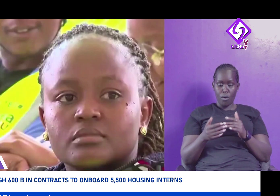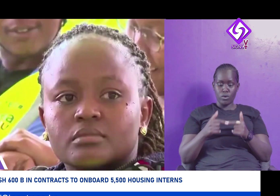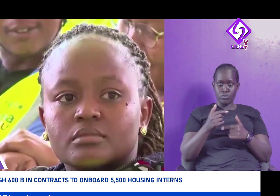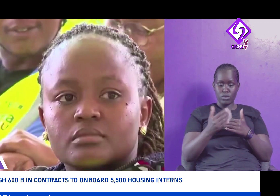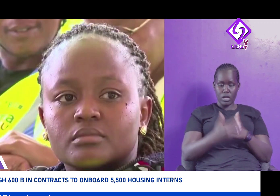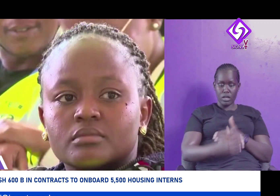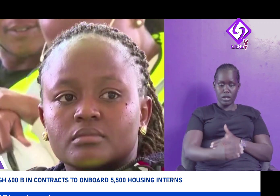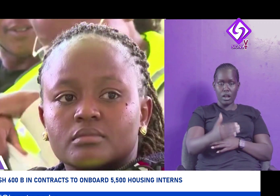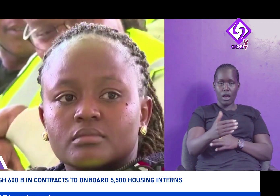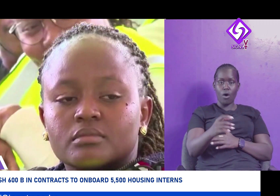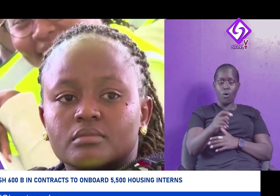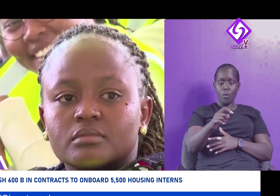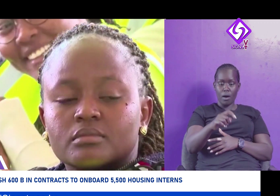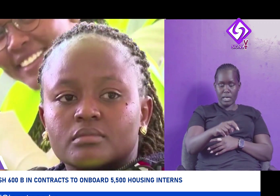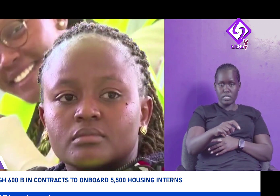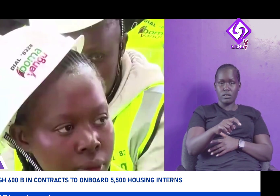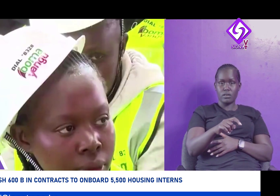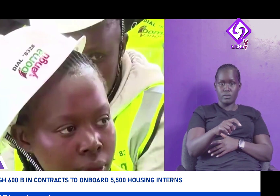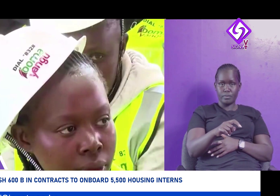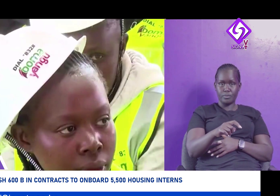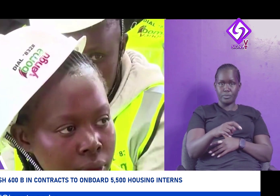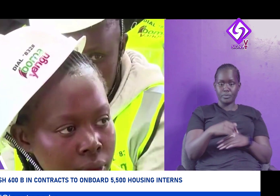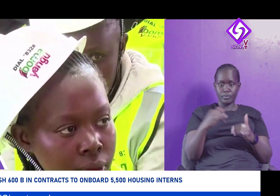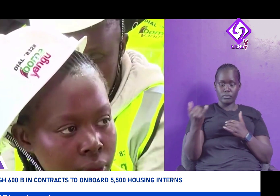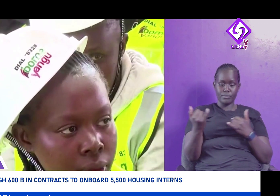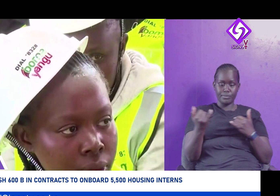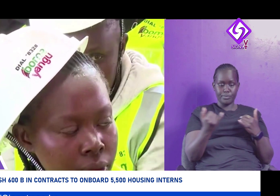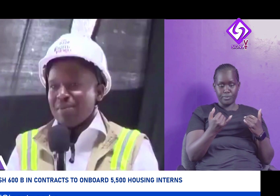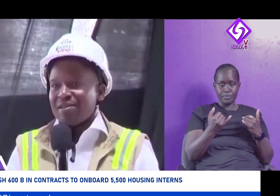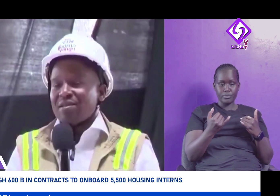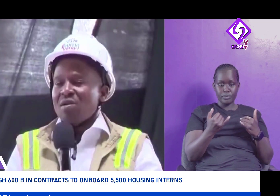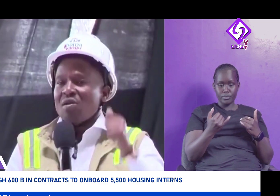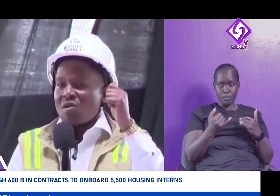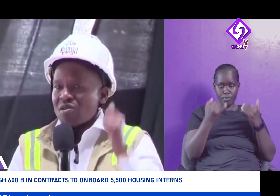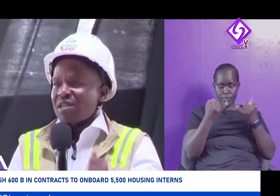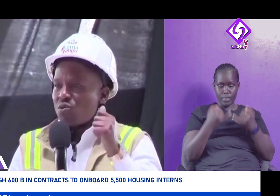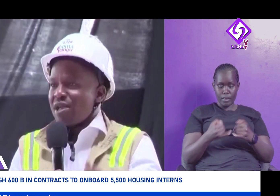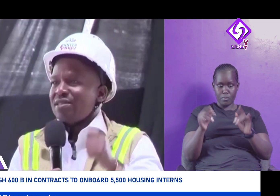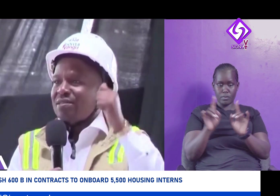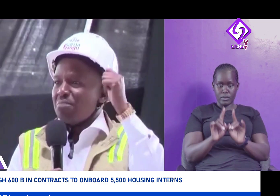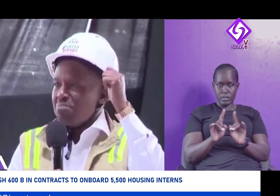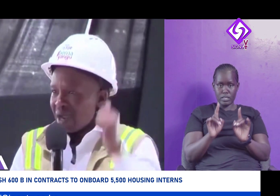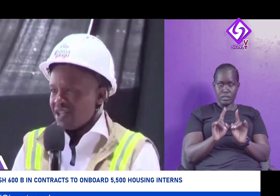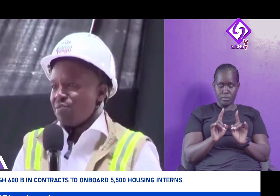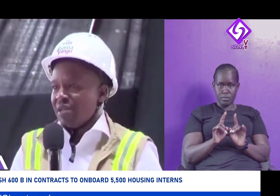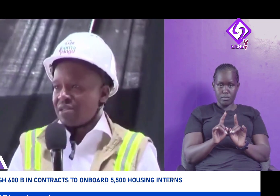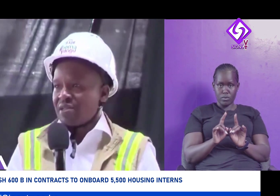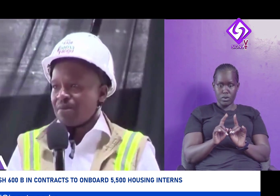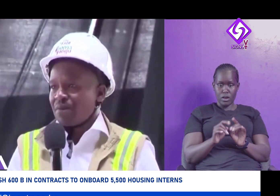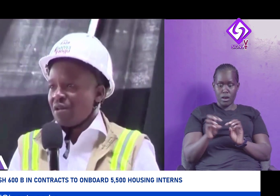we must introduce and implement consequence management